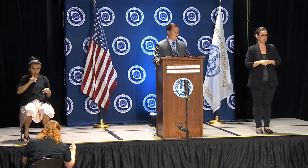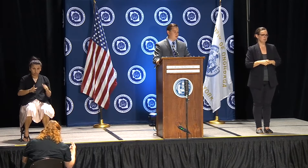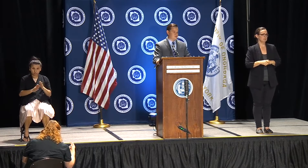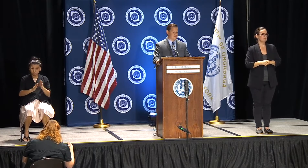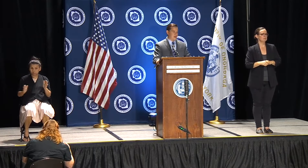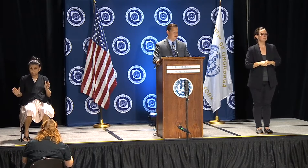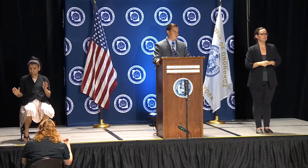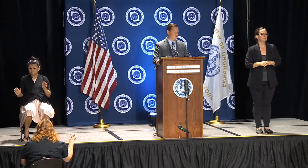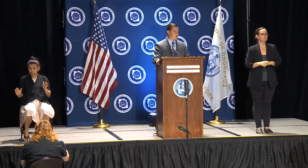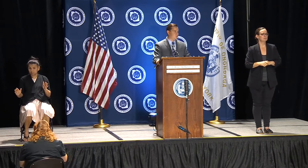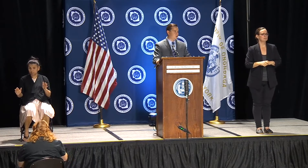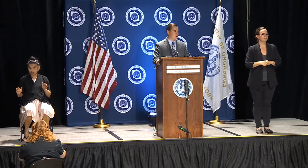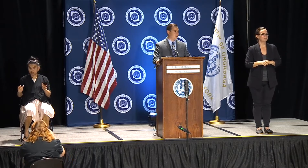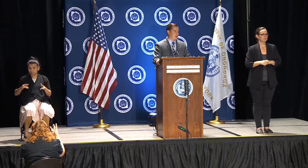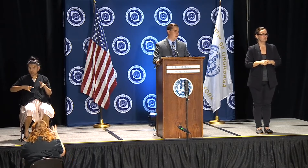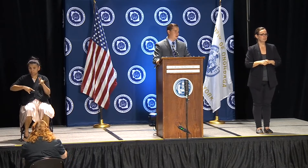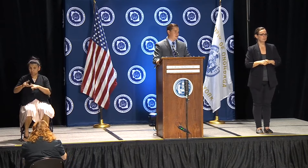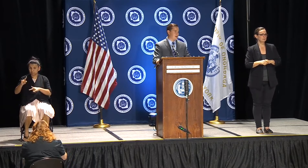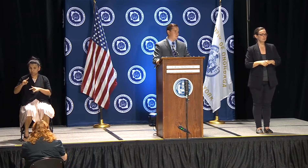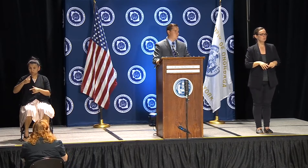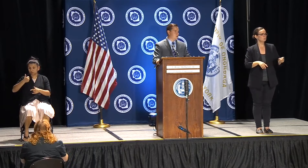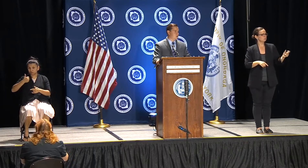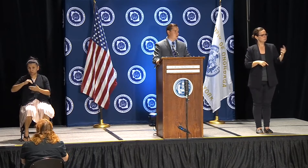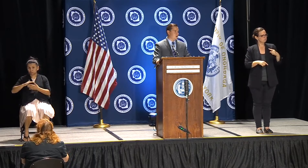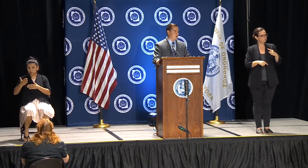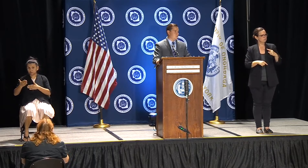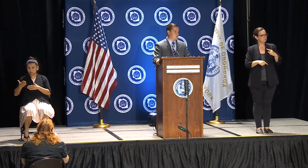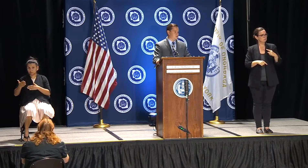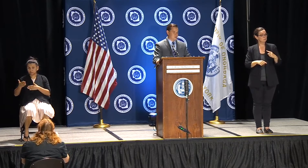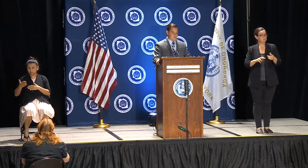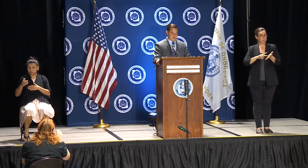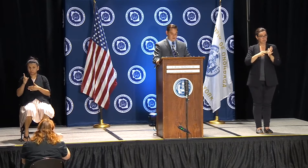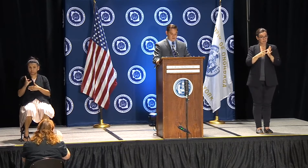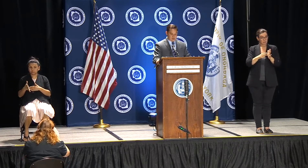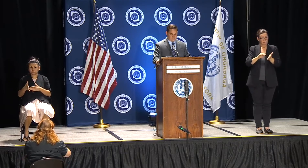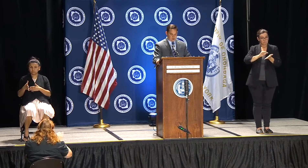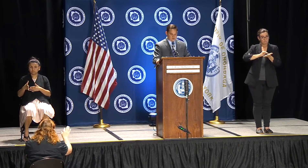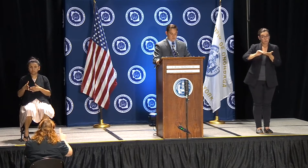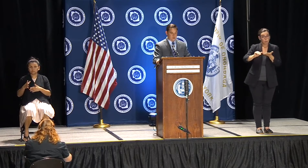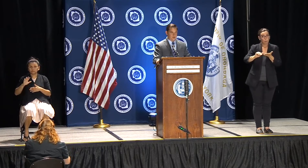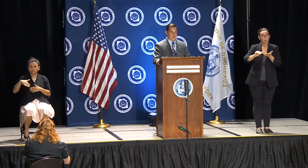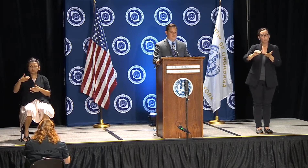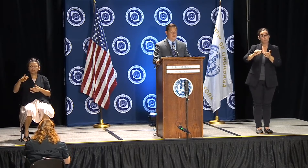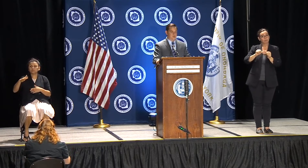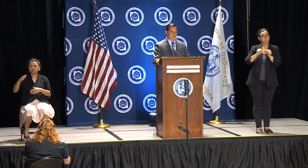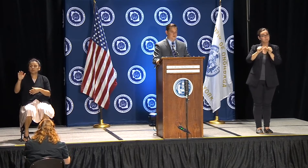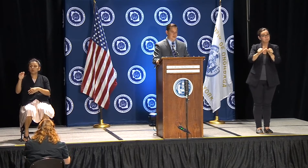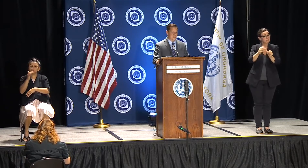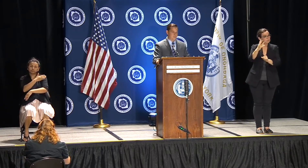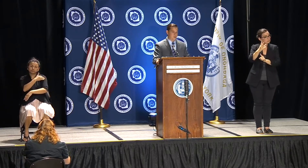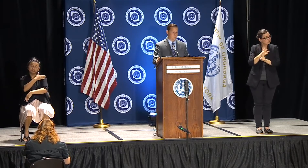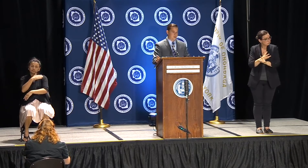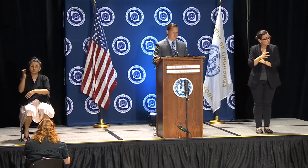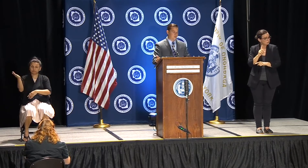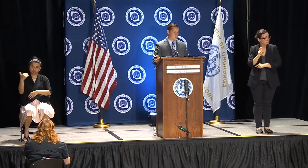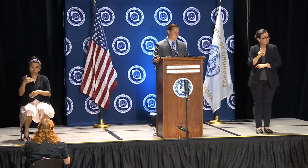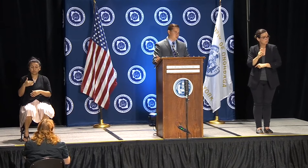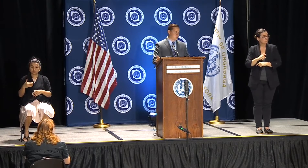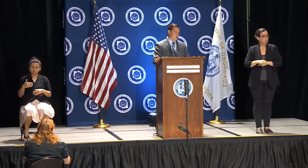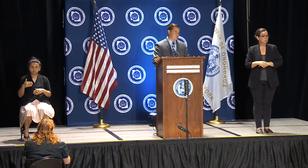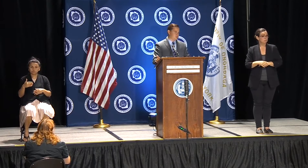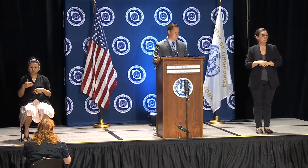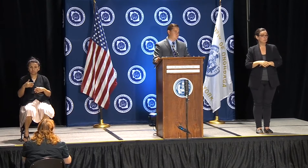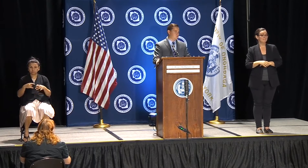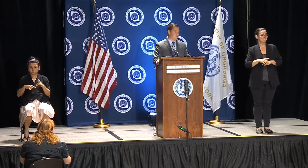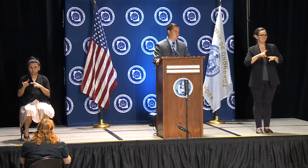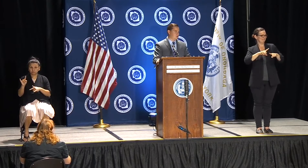don't necessarily have to. They can be called back at any time. But this gives us the same flexibility in the same period of time that the legislature